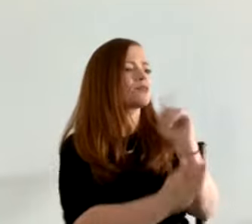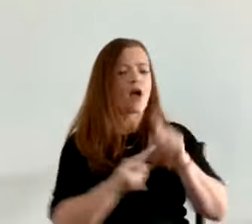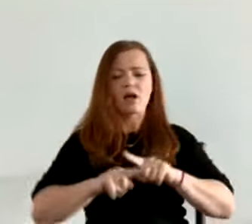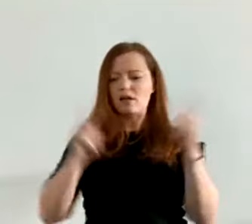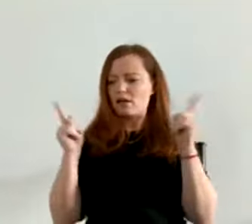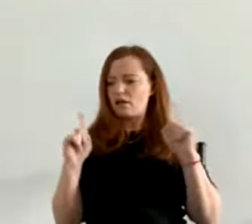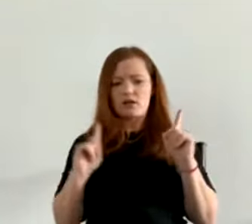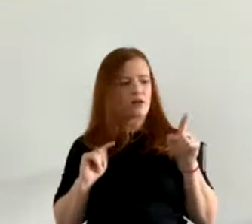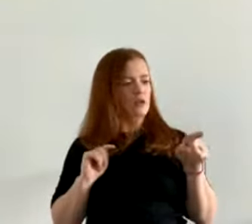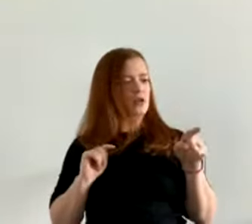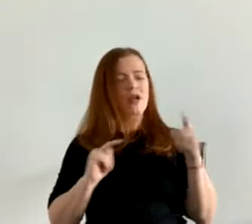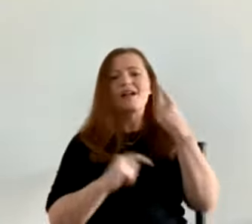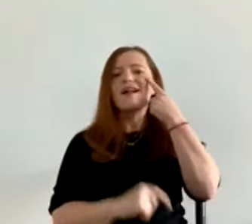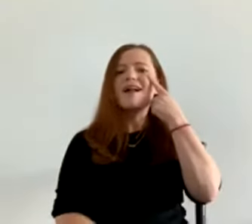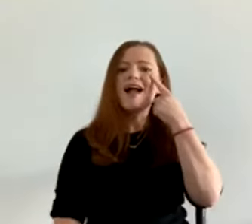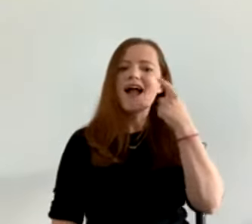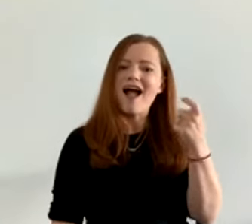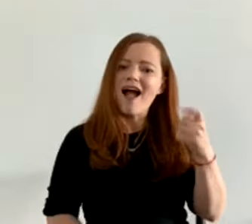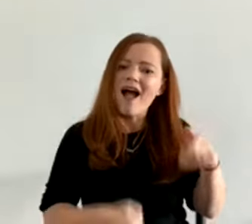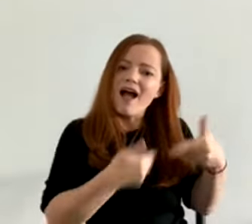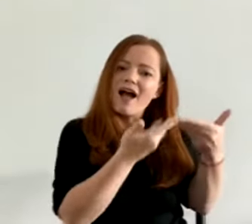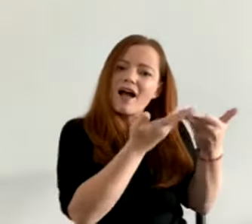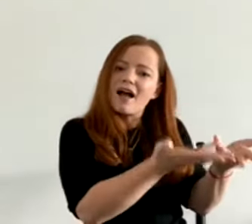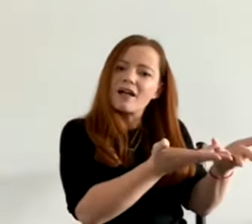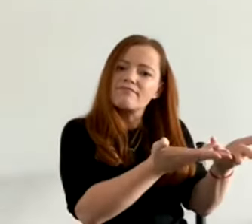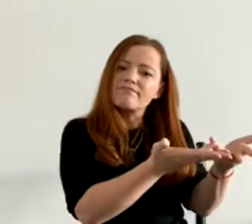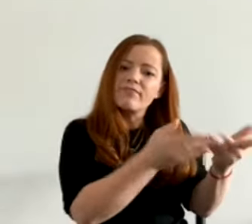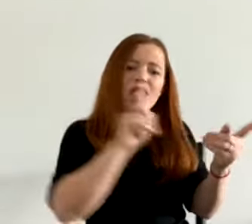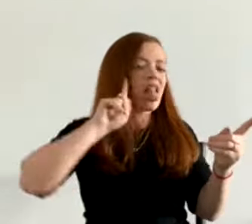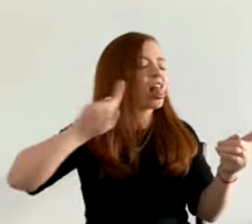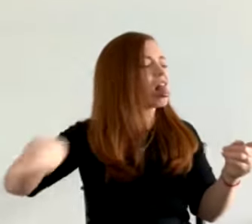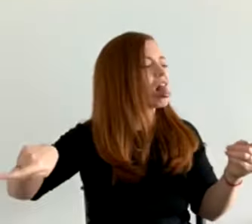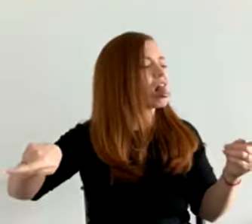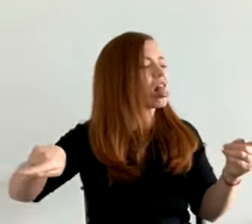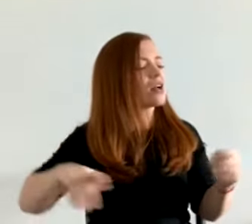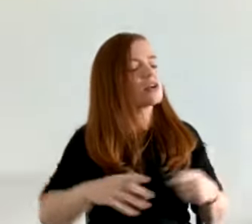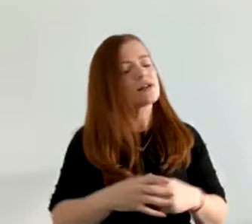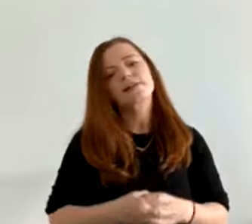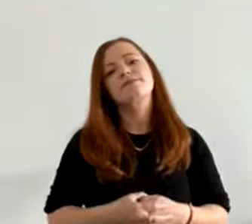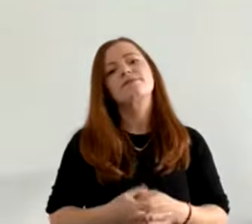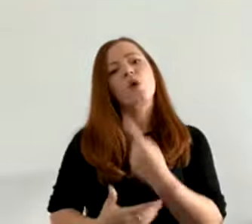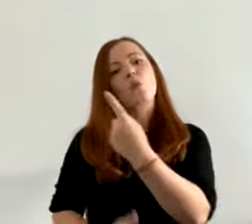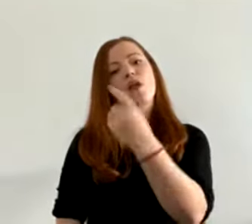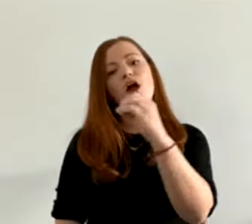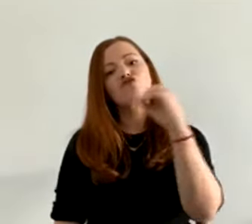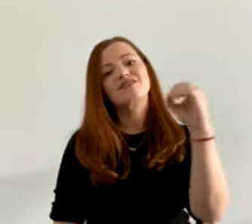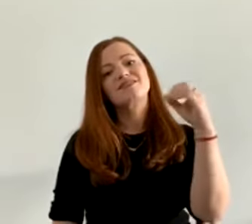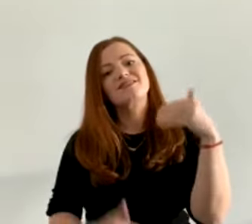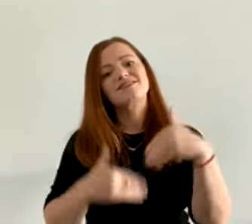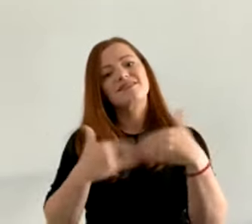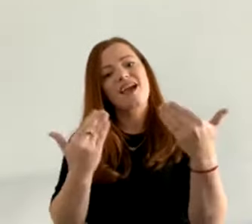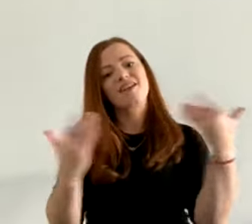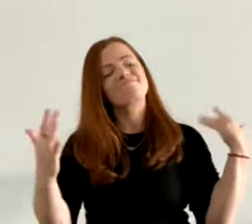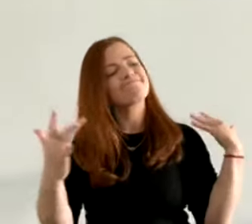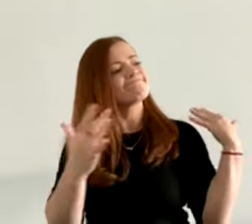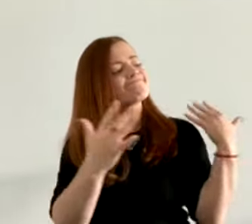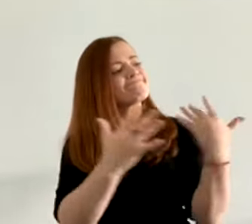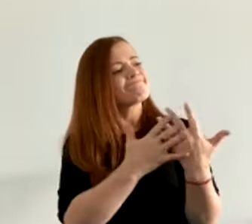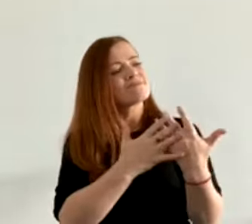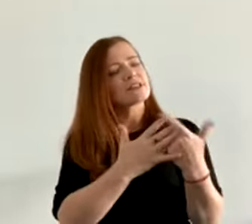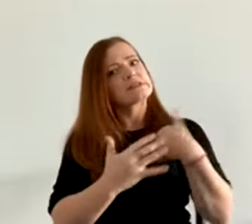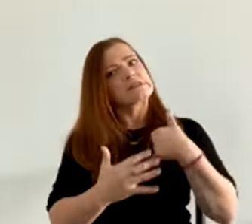the care it was placed there with. I'm 100 days in. My urge to tend the weeds is